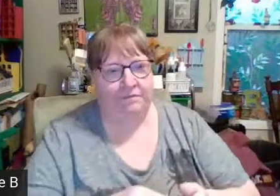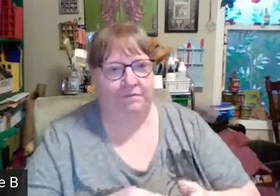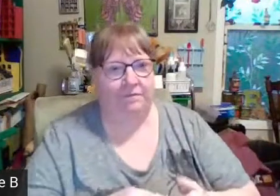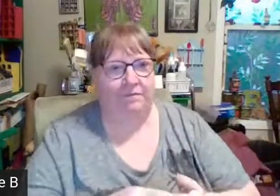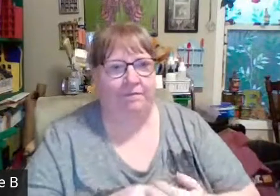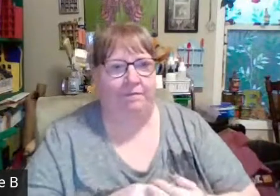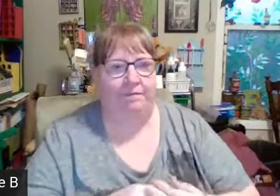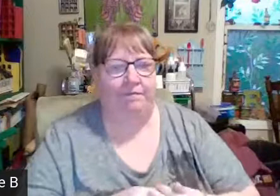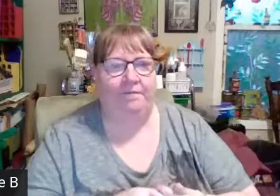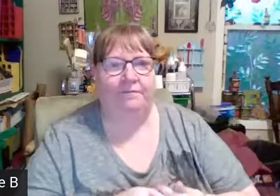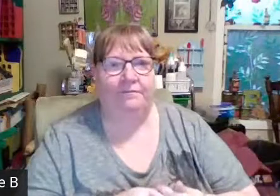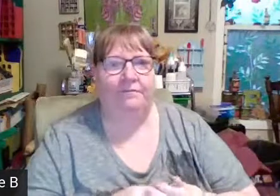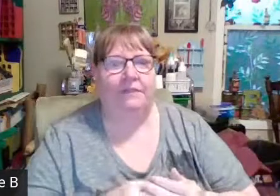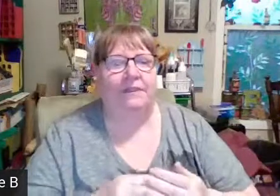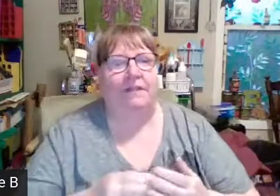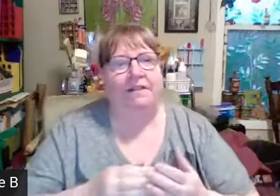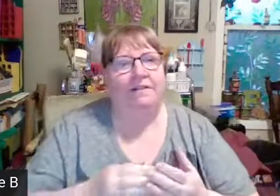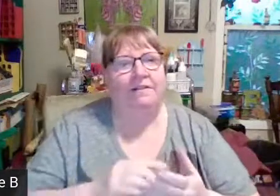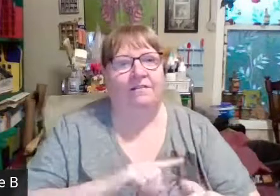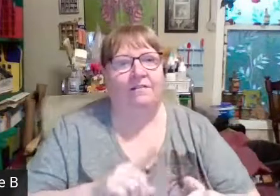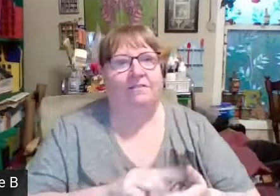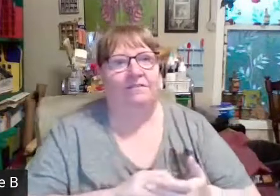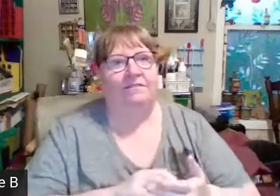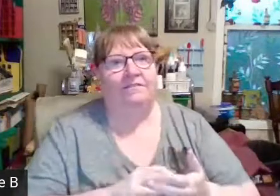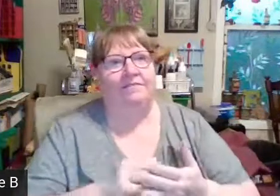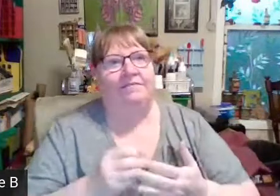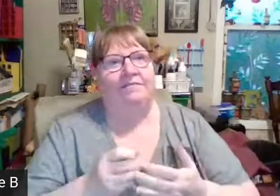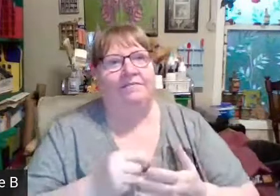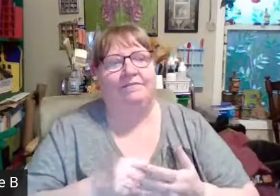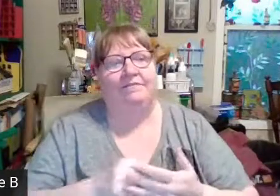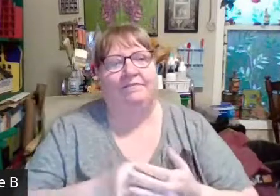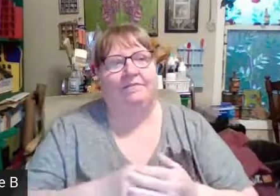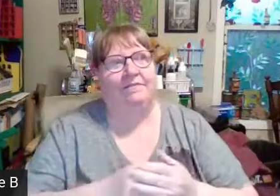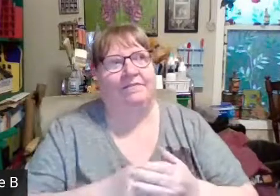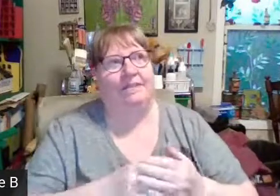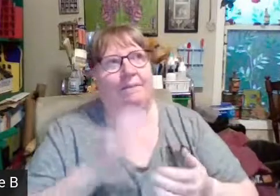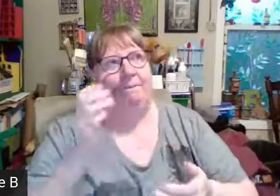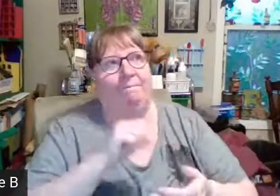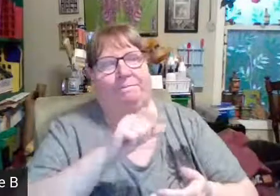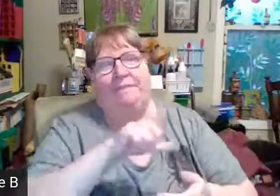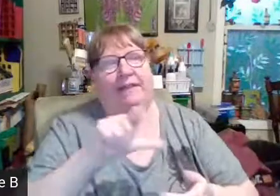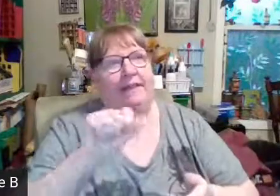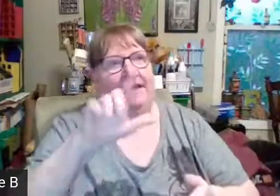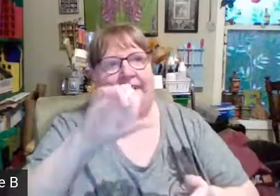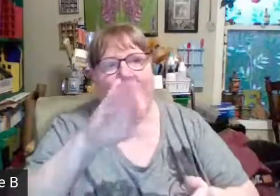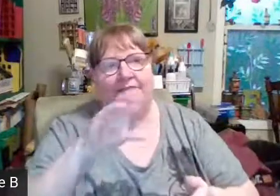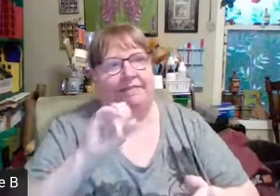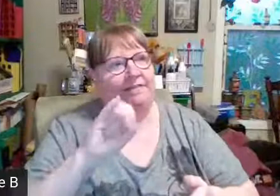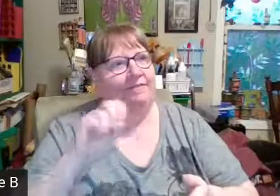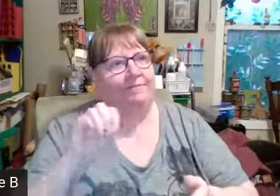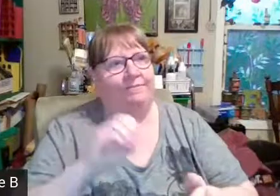lace. Lace. Right. And trims. But things like glue